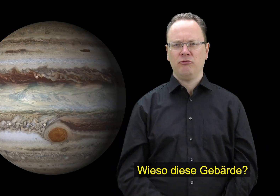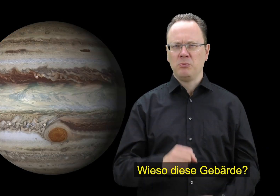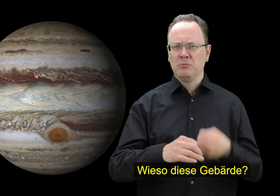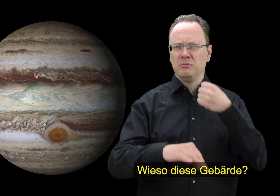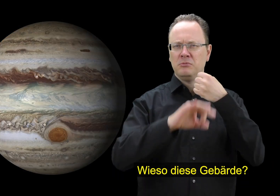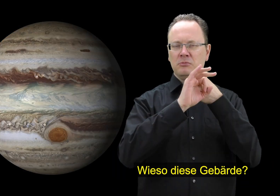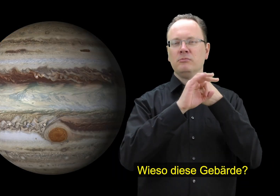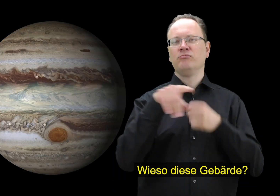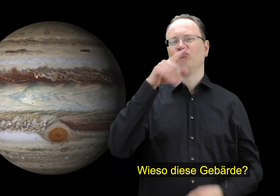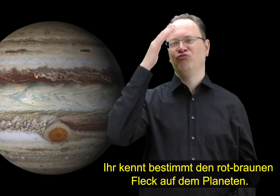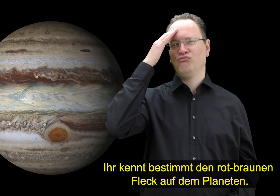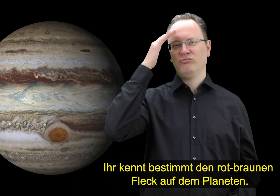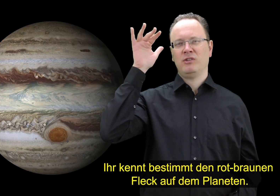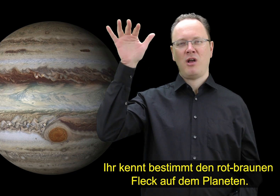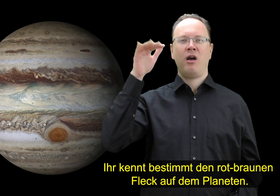Earth.